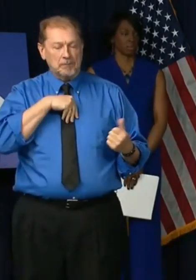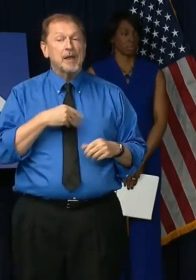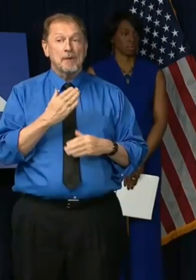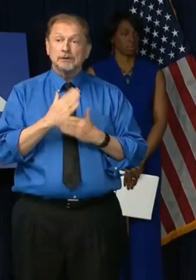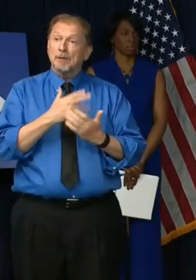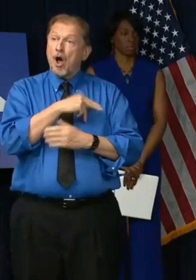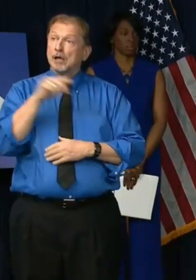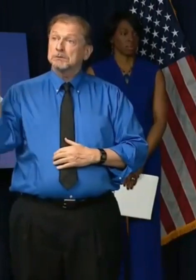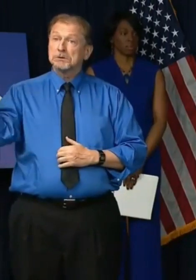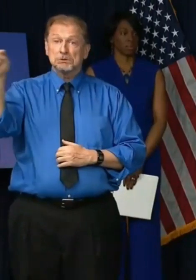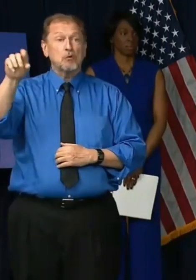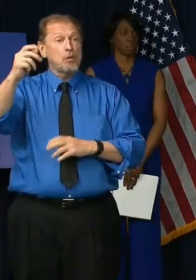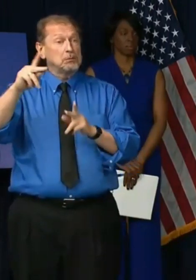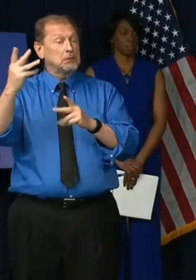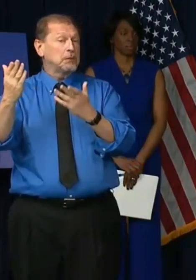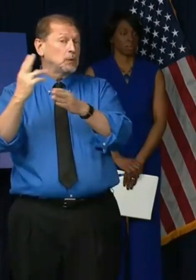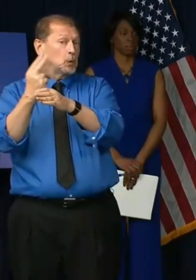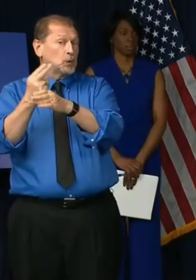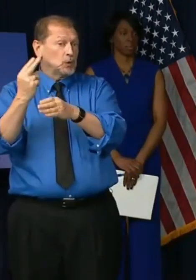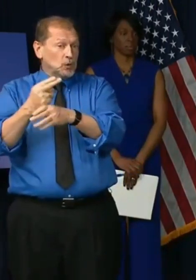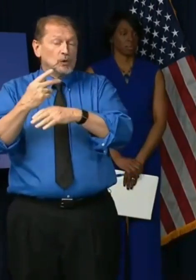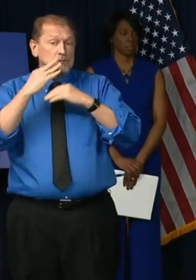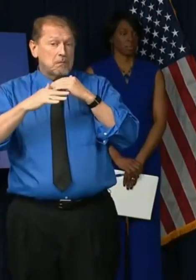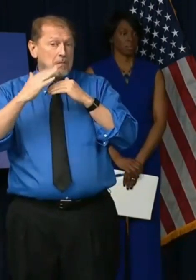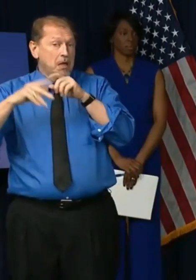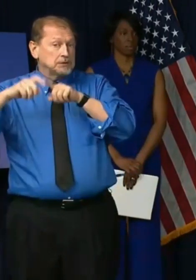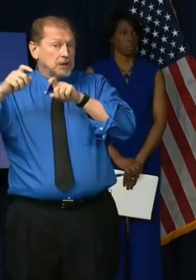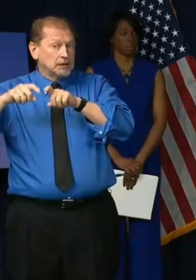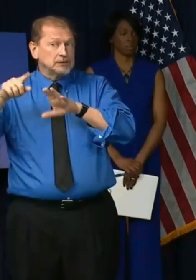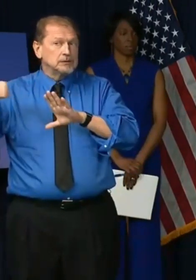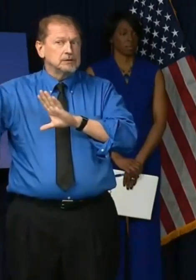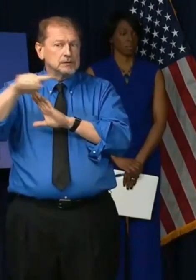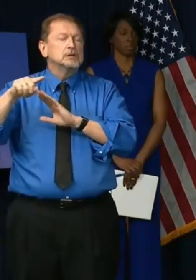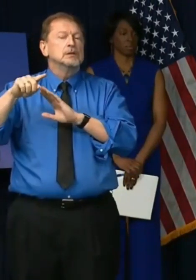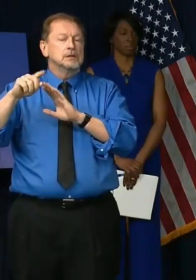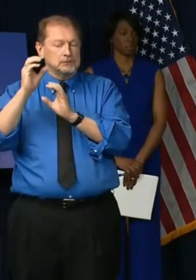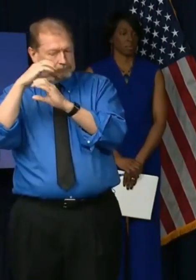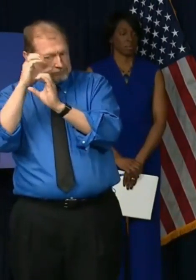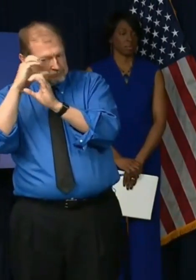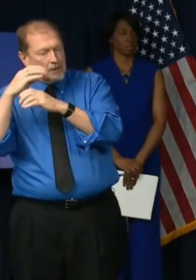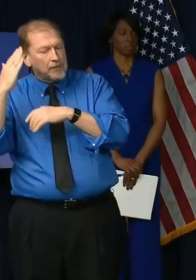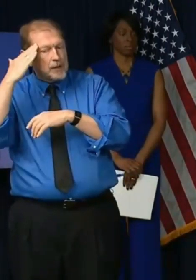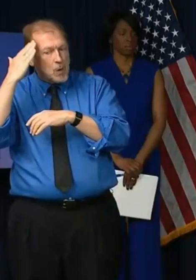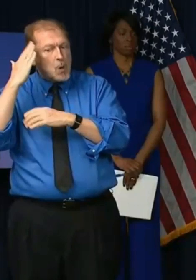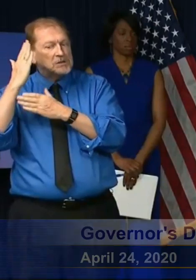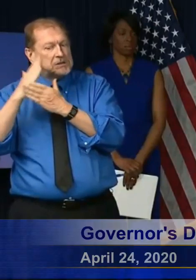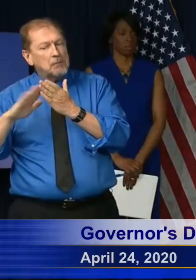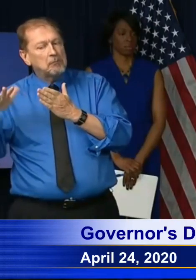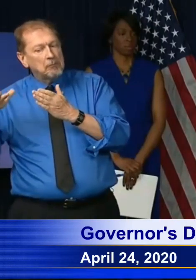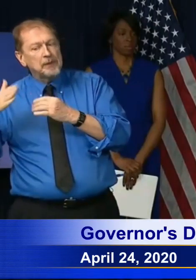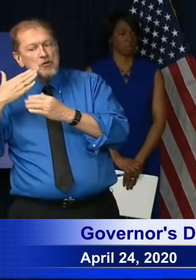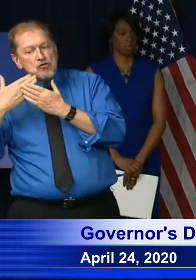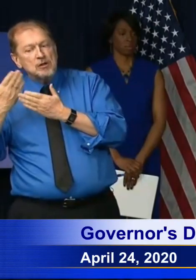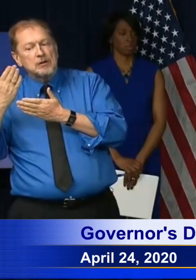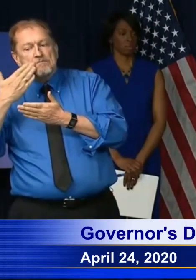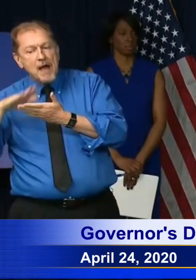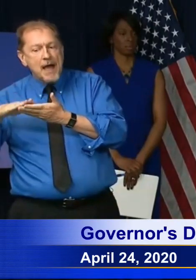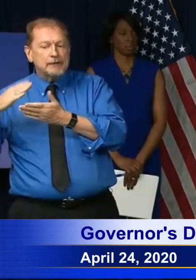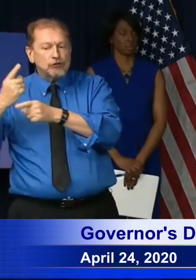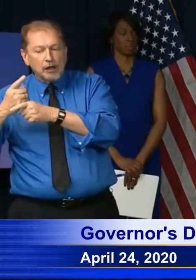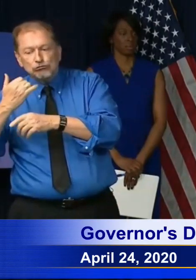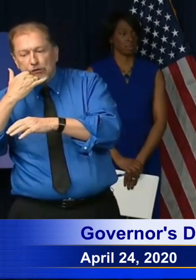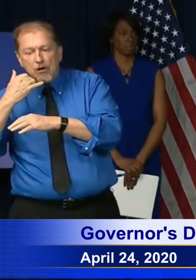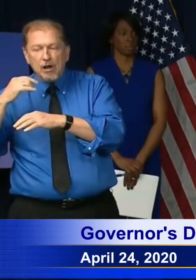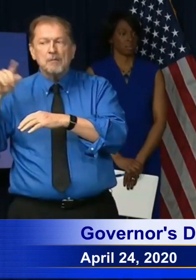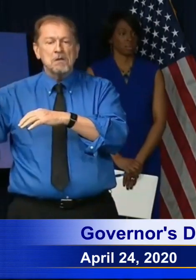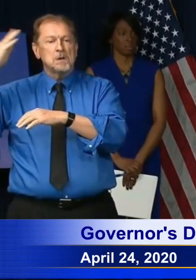using serology tests, and they're working with the, you know, the fact that there's some percentage of those that are going to be negative